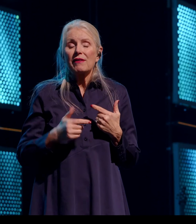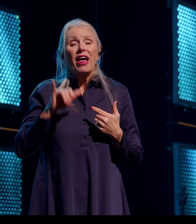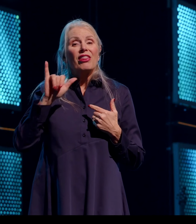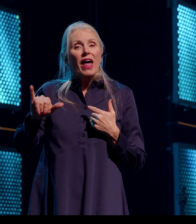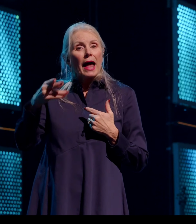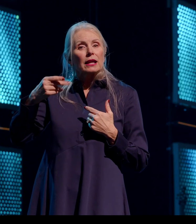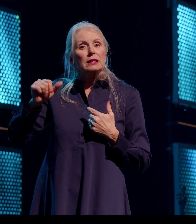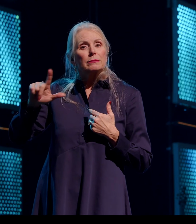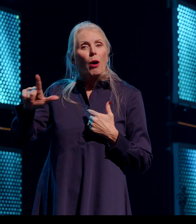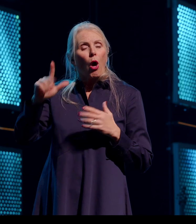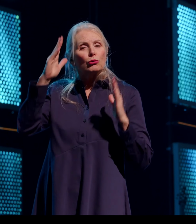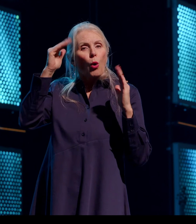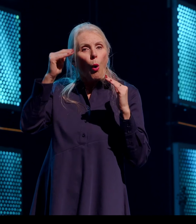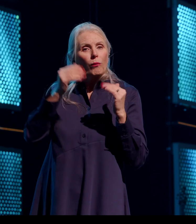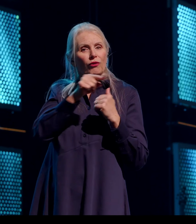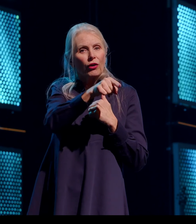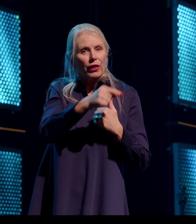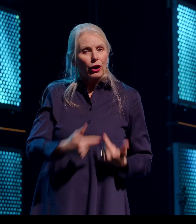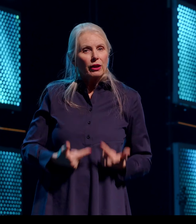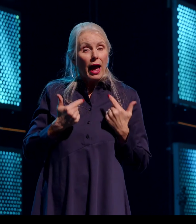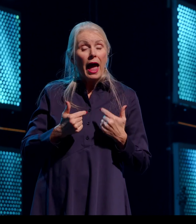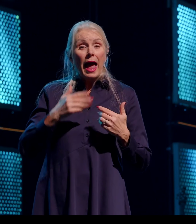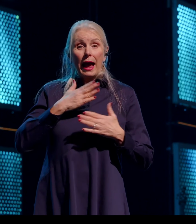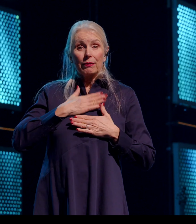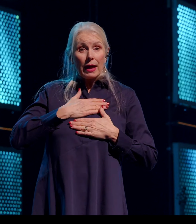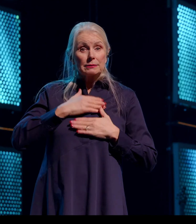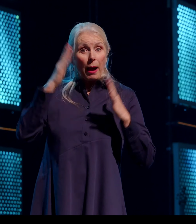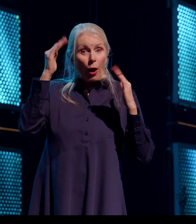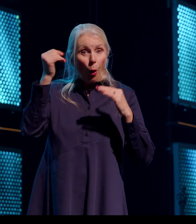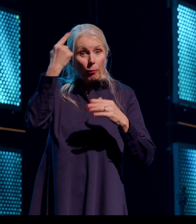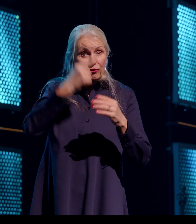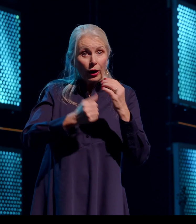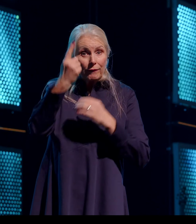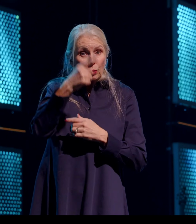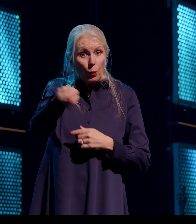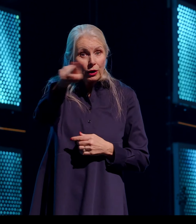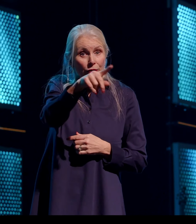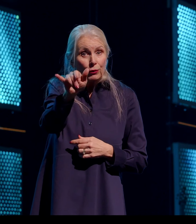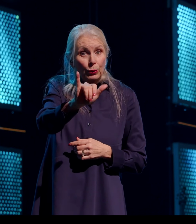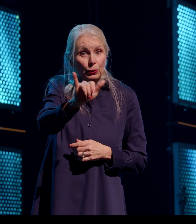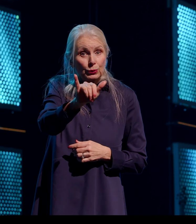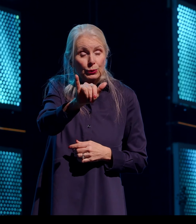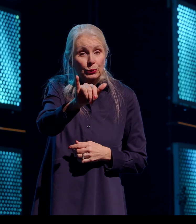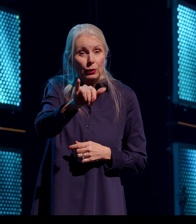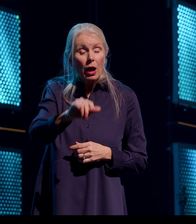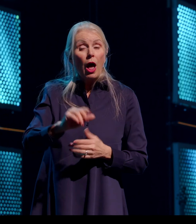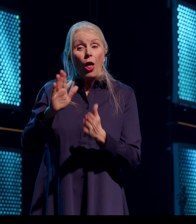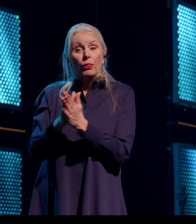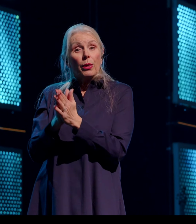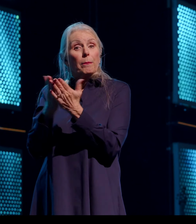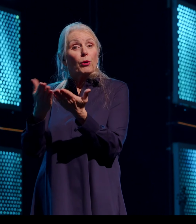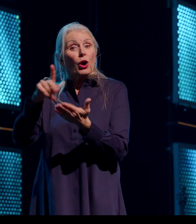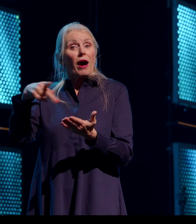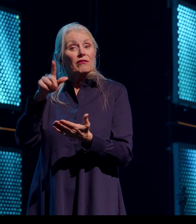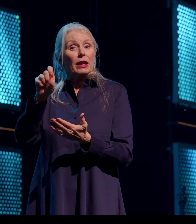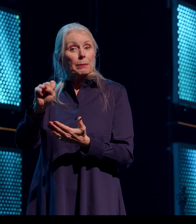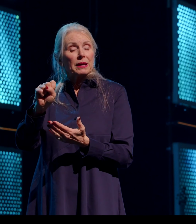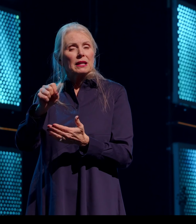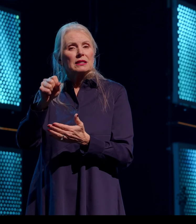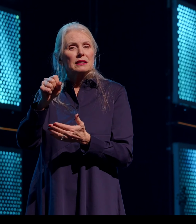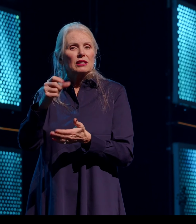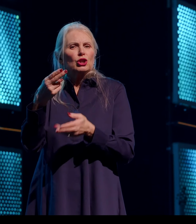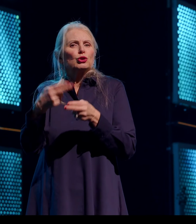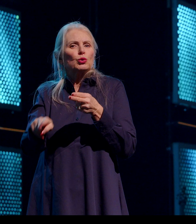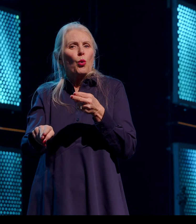church that he loves. And that's our hope for each and every single one of you here at the Grove. The book of Philippians is short. It's only